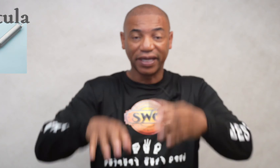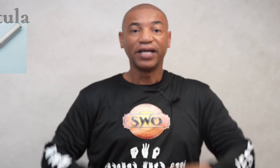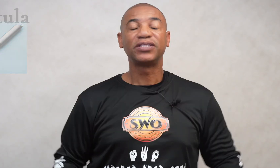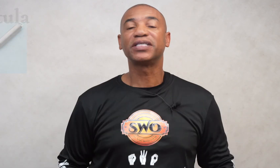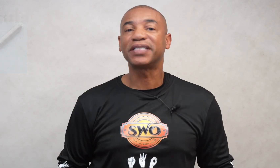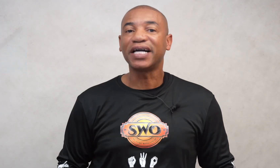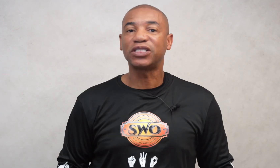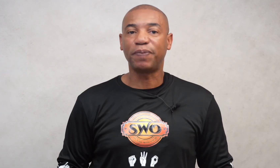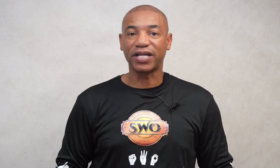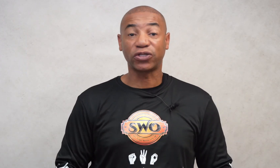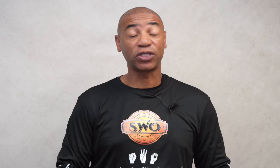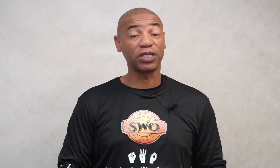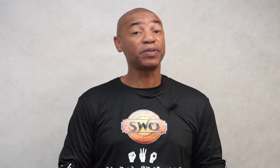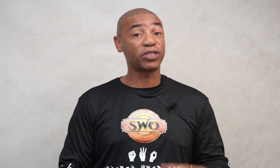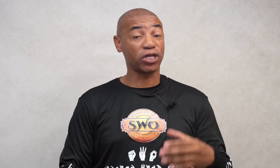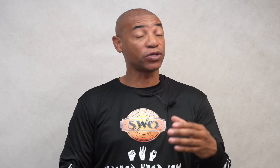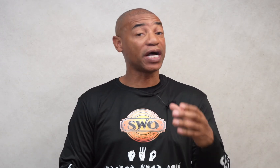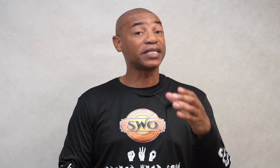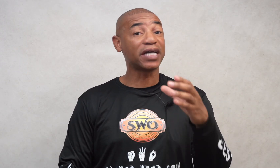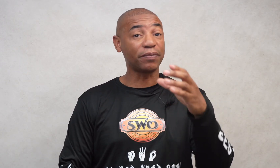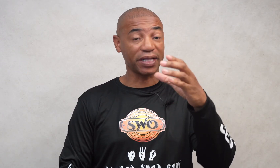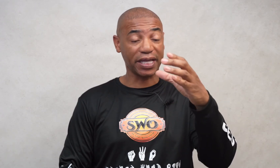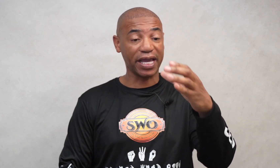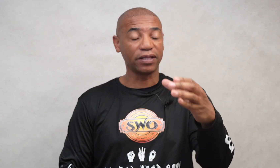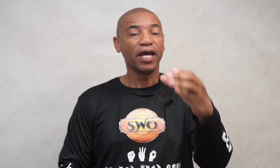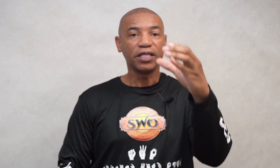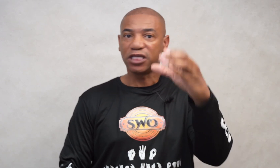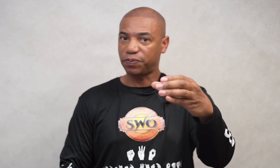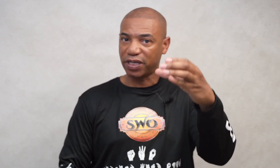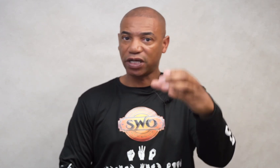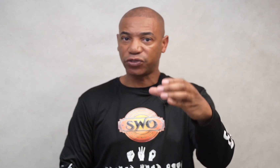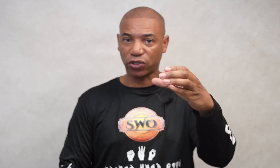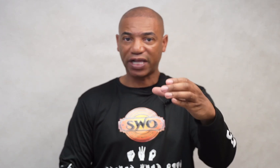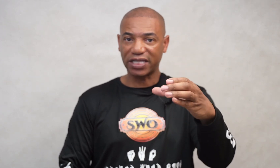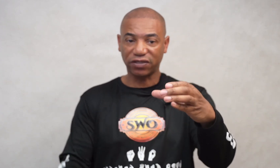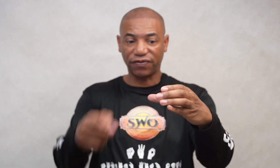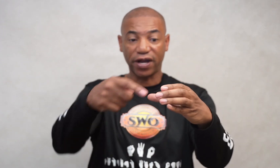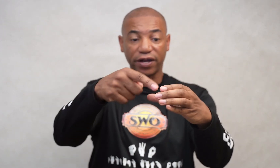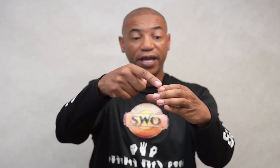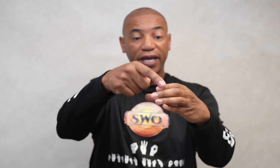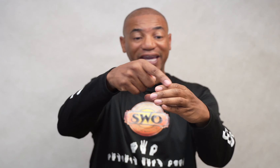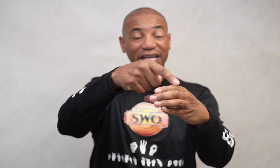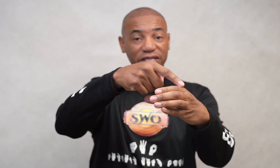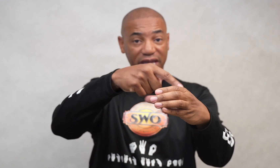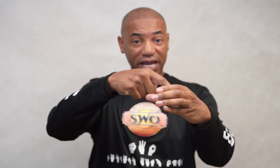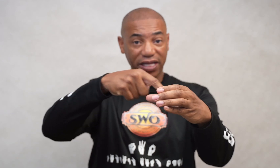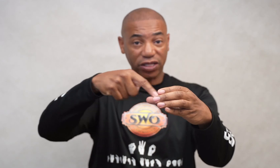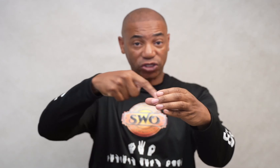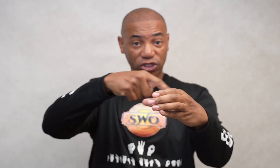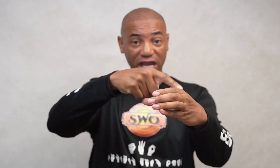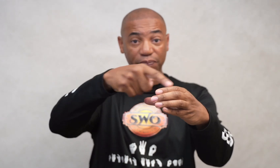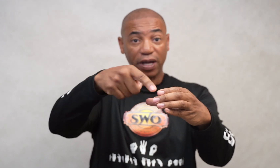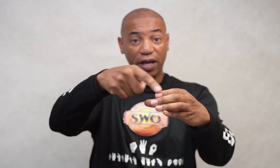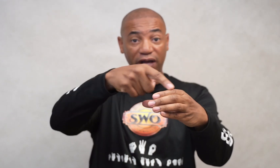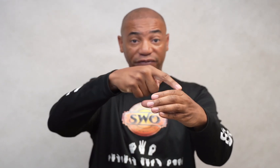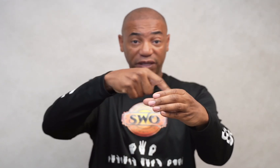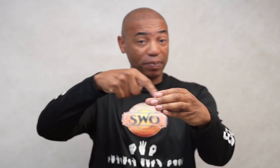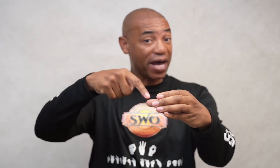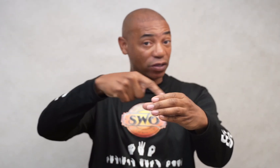To sign spatula, simply take your non-dominant hand. This becomes your classifier, indicating the shape of the pot or the